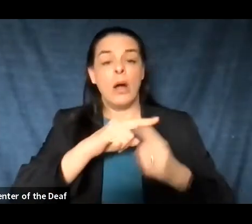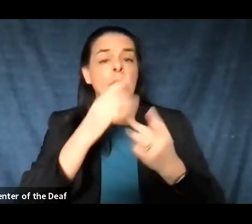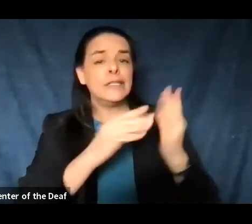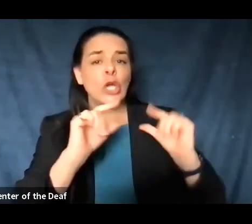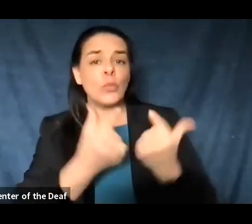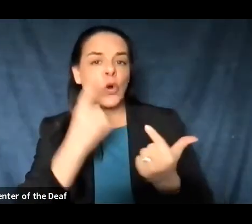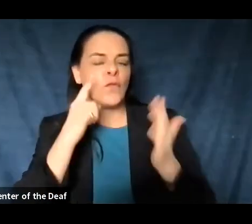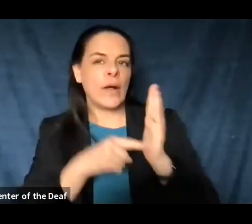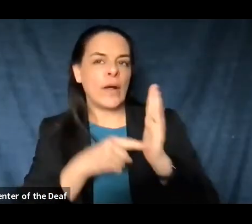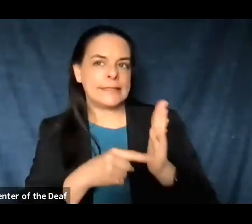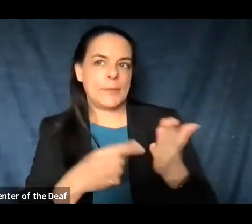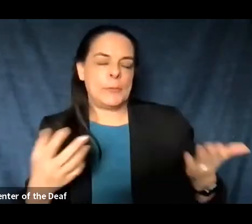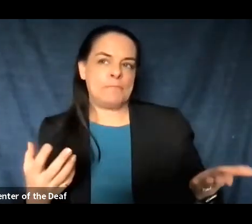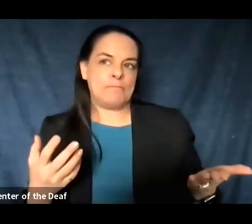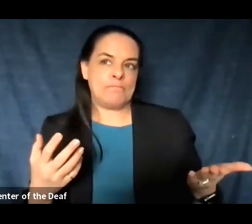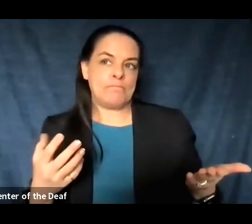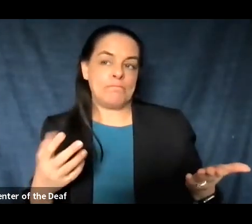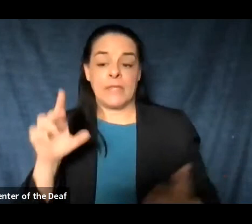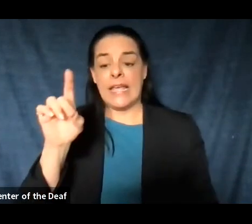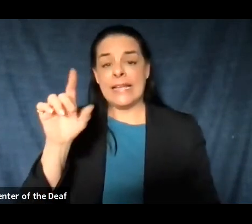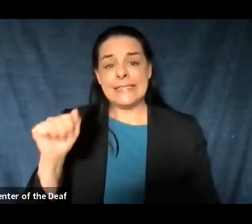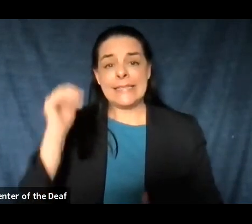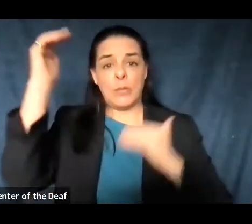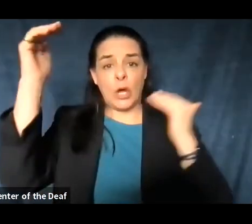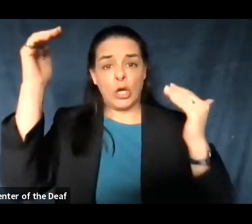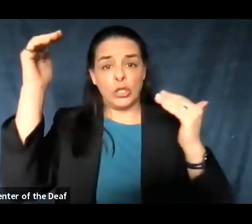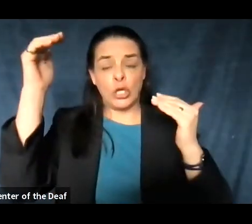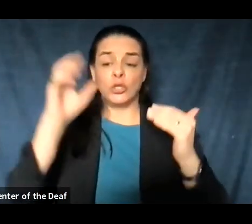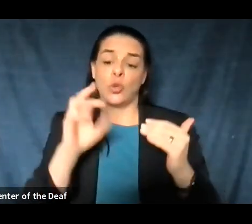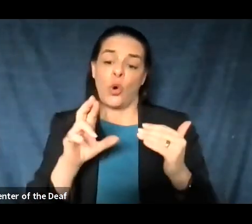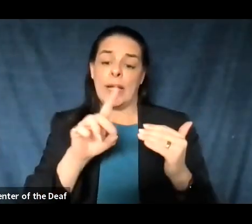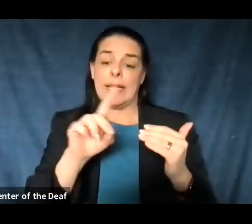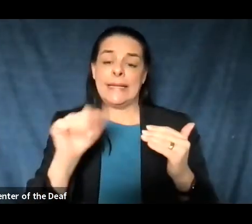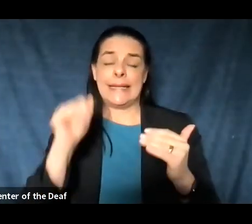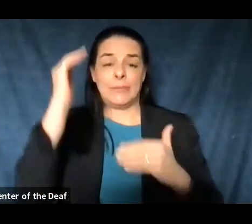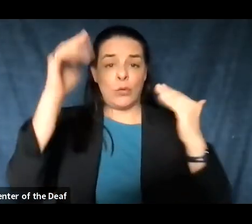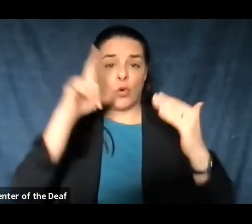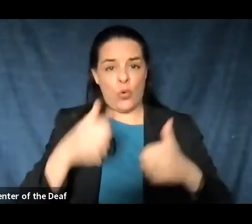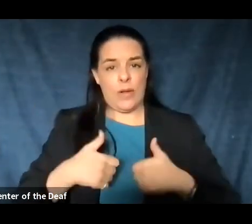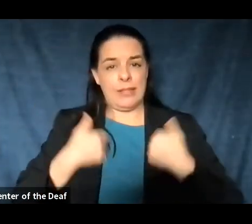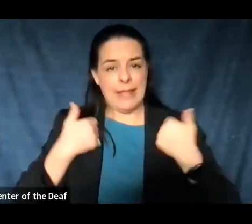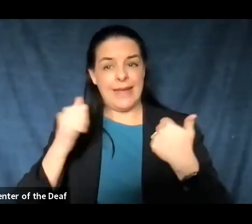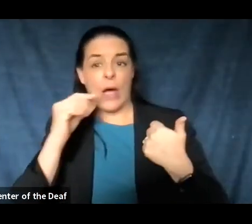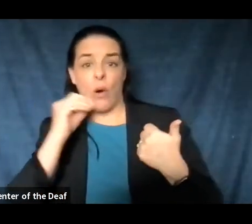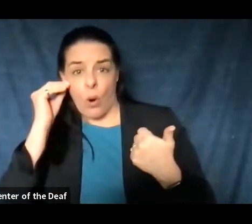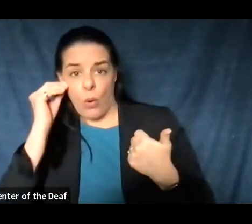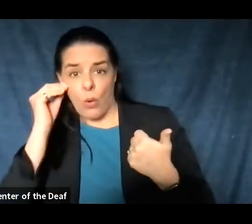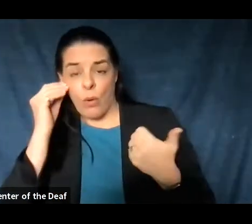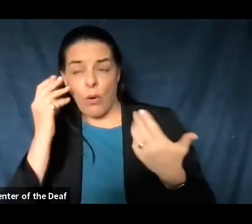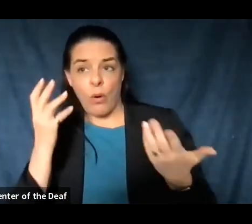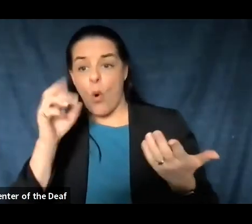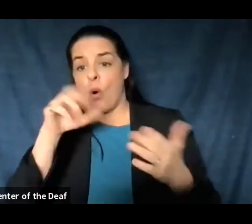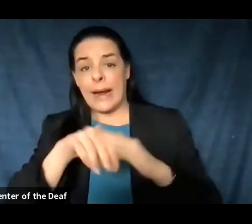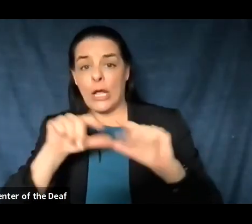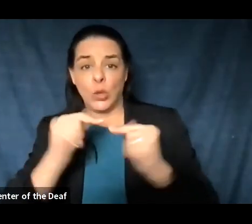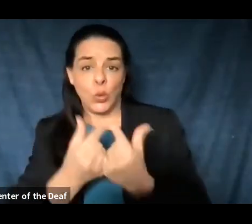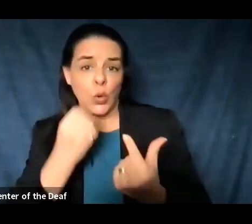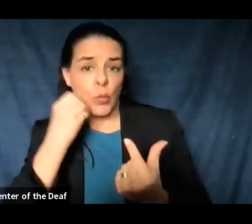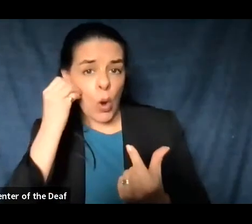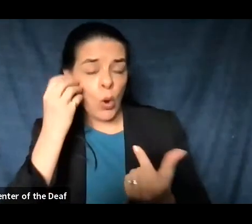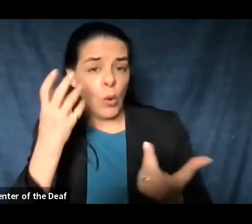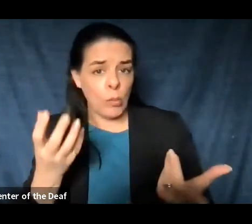for instance, disabled adults or disabled adults that live at home are in this group. And,